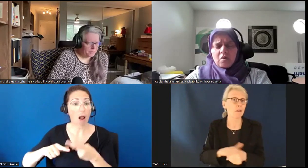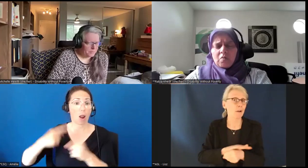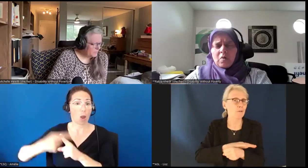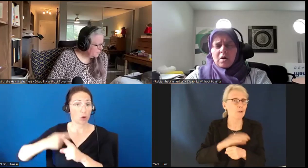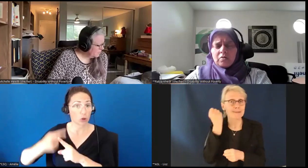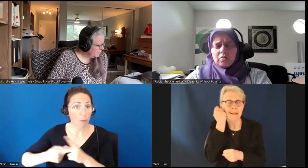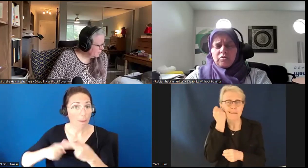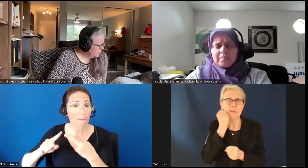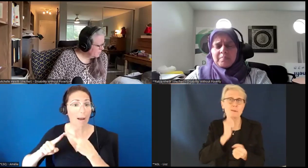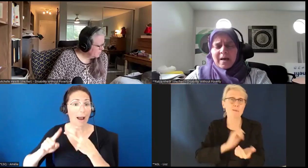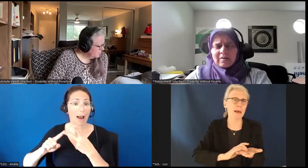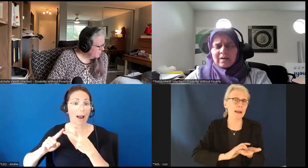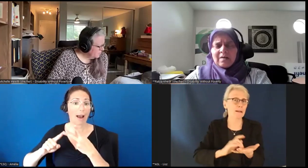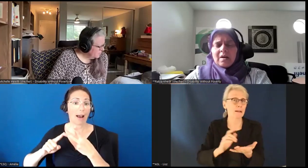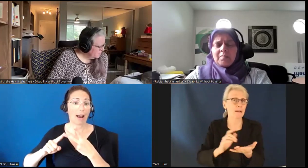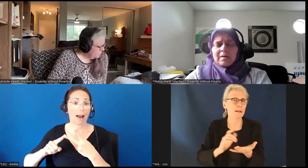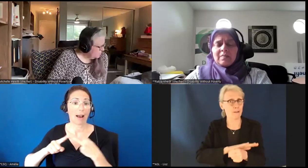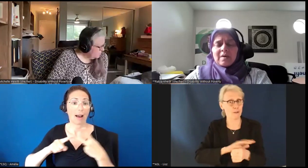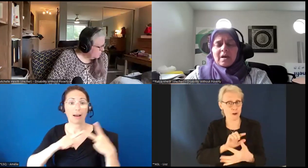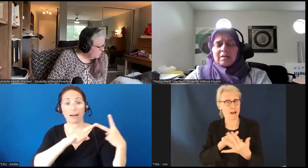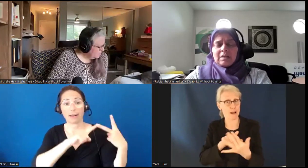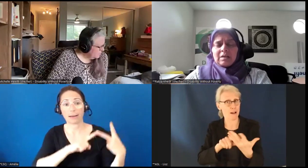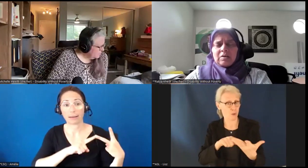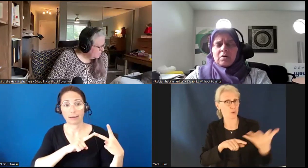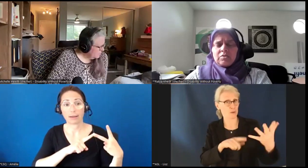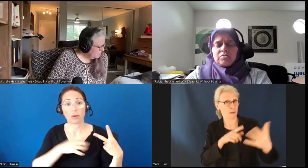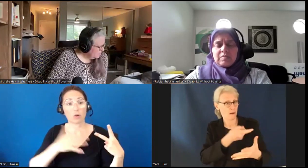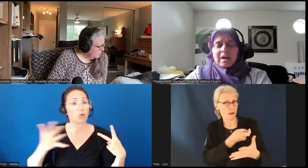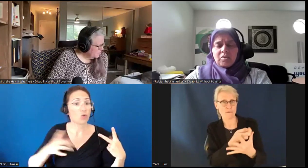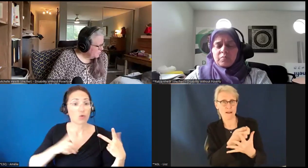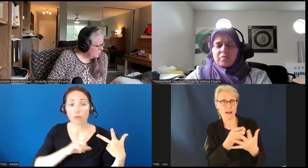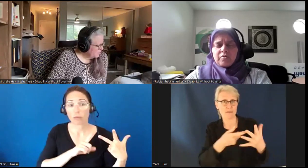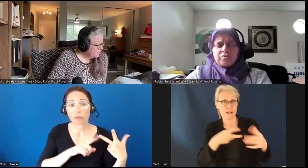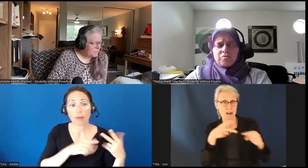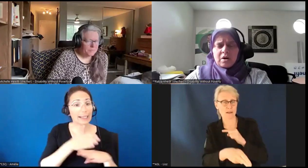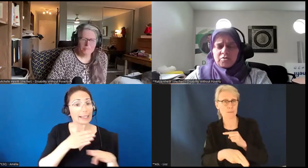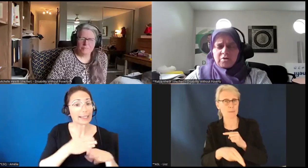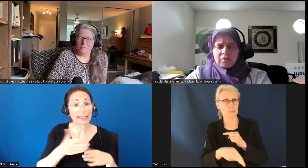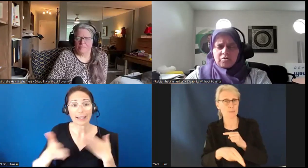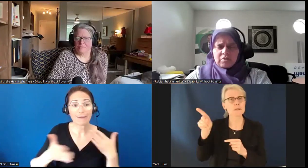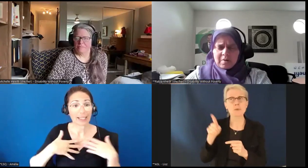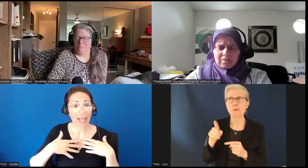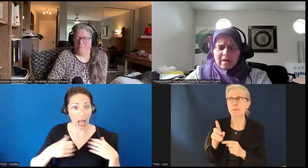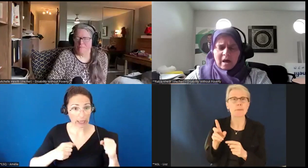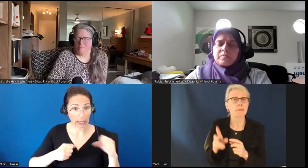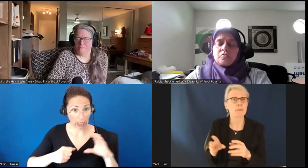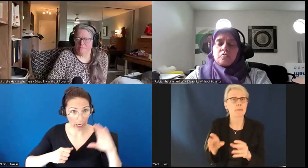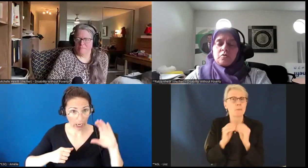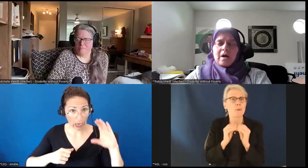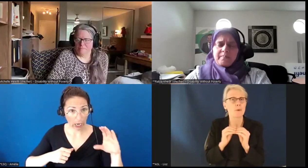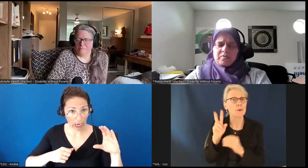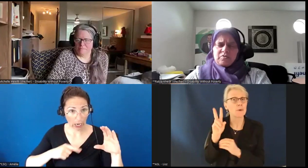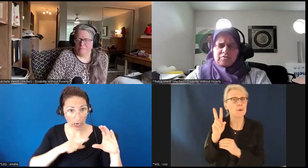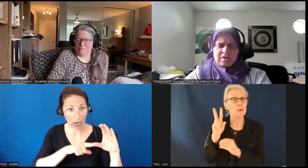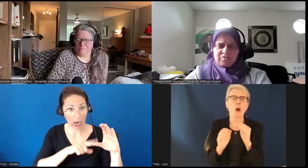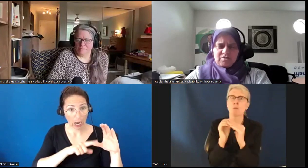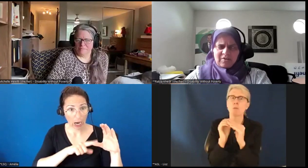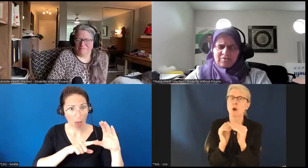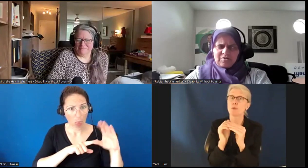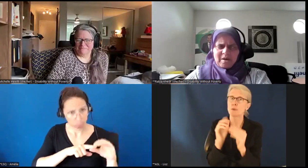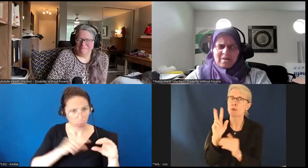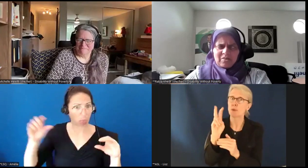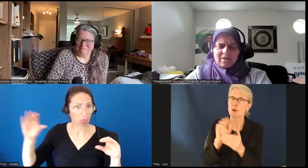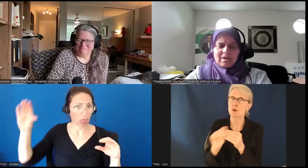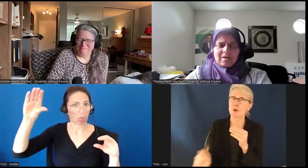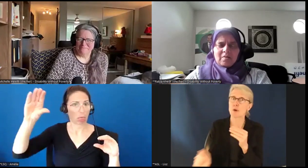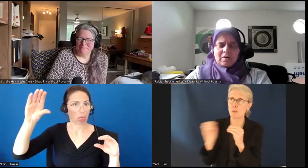We don't want those impacted because suddenly you are deemed eligible for $200 a month, up to $200